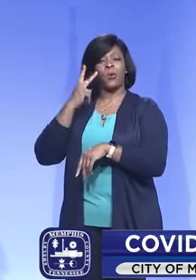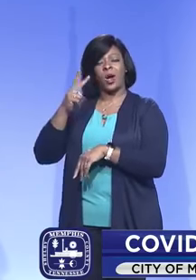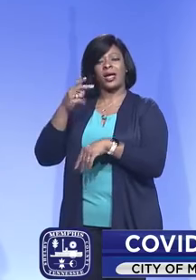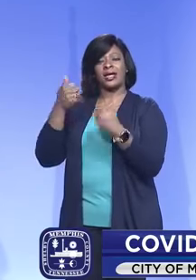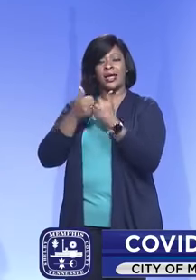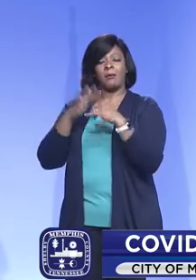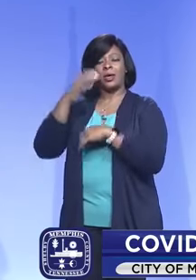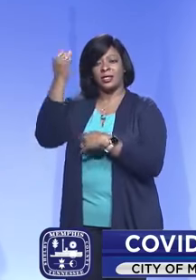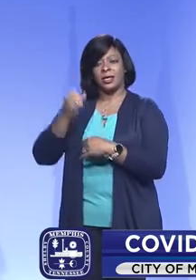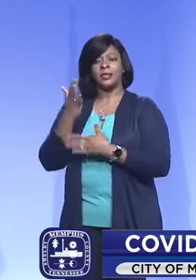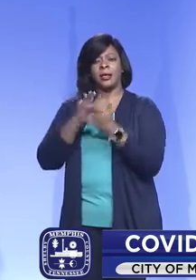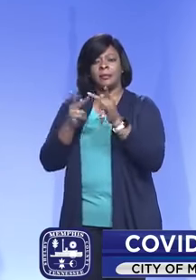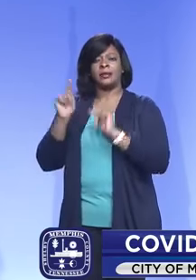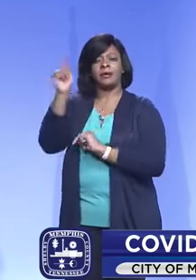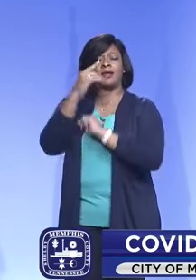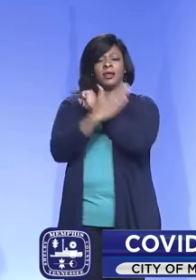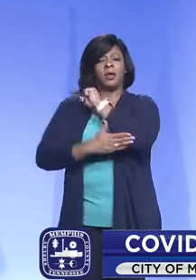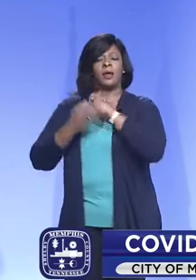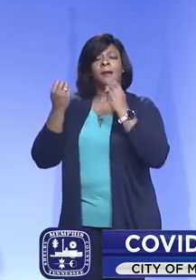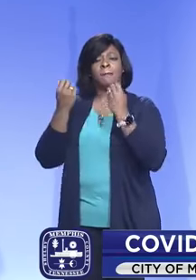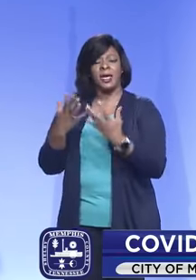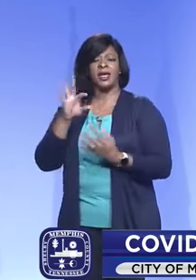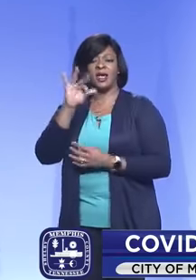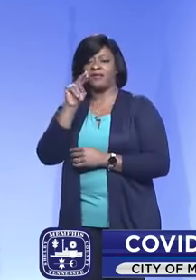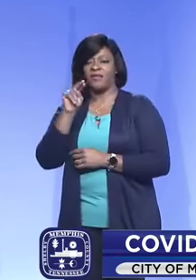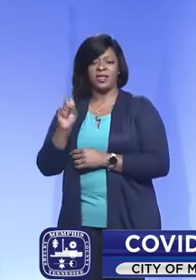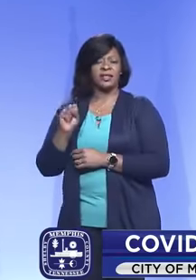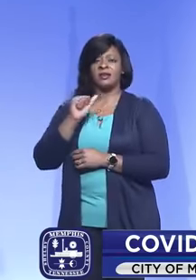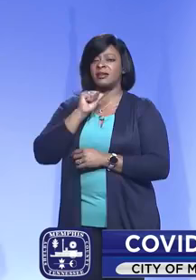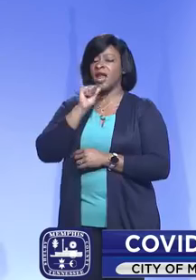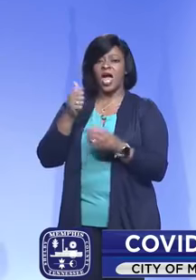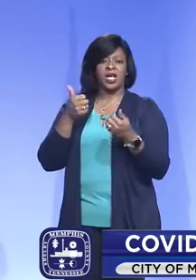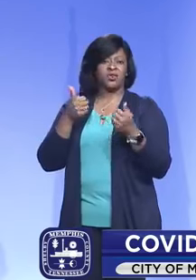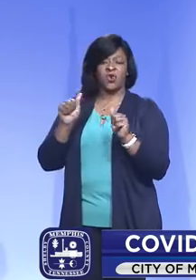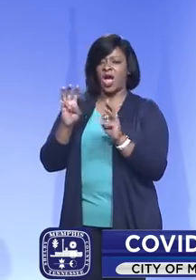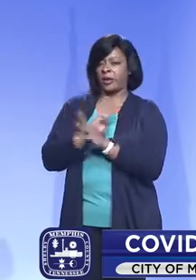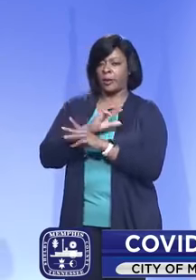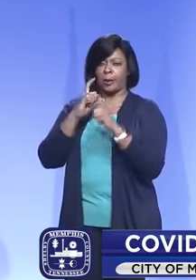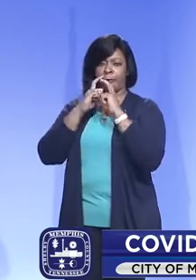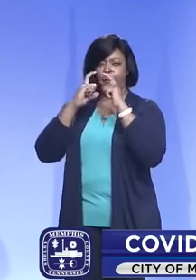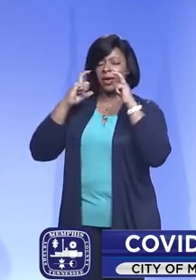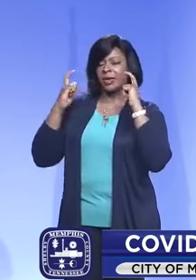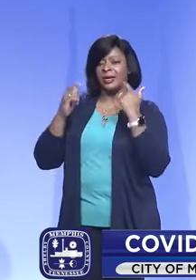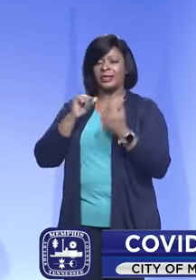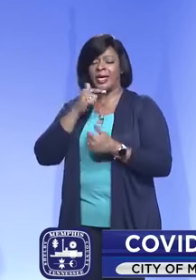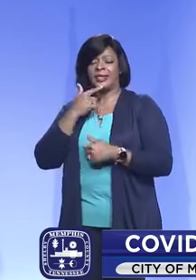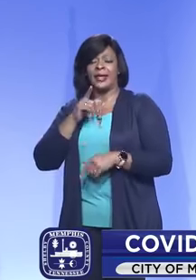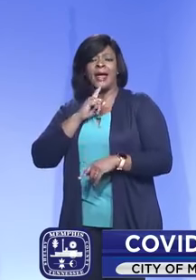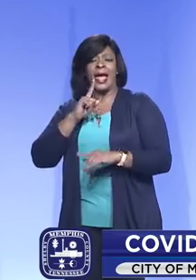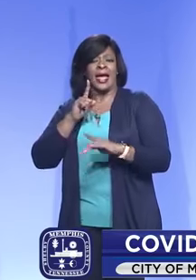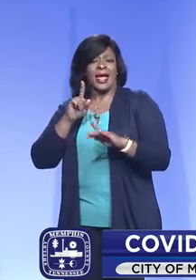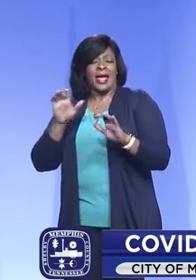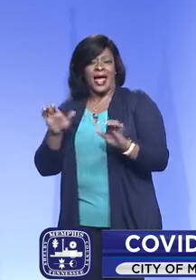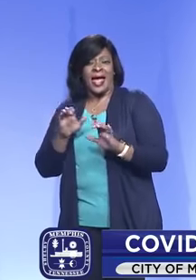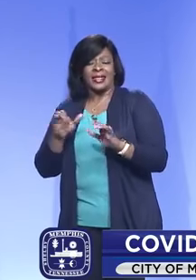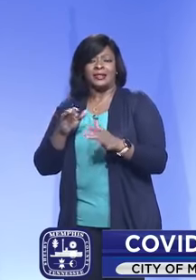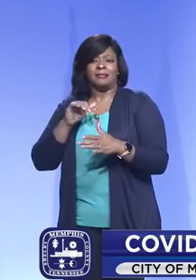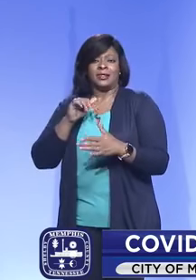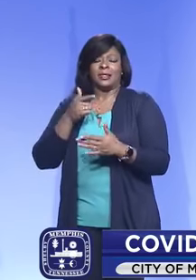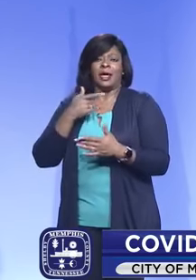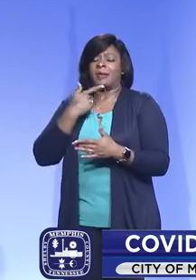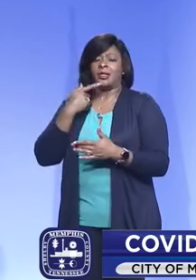places around the country where many of the fans aren't even trying to wear a mask, not necessarily at University of Memphis games, but